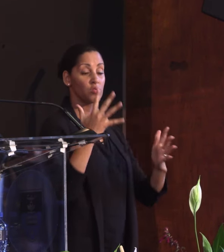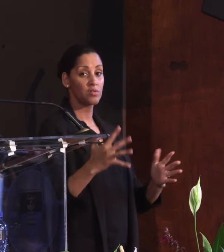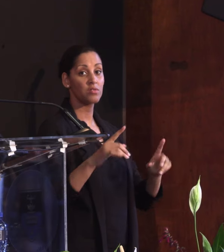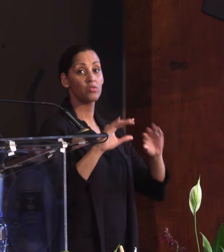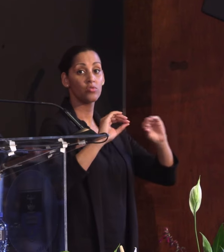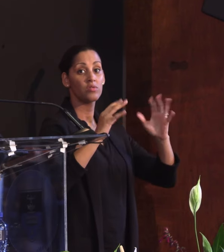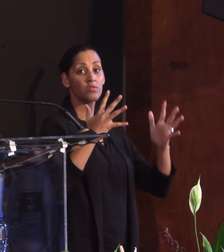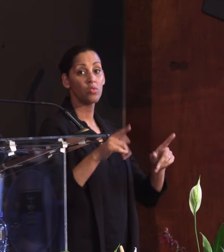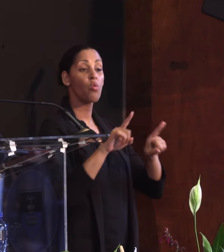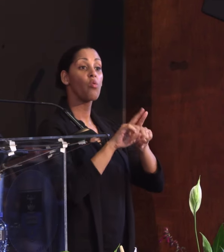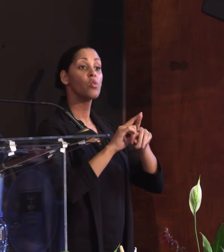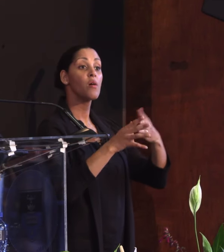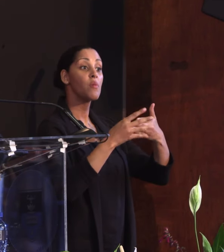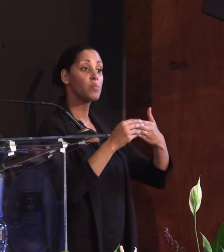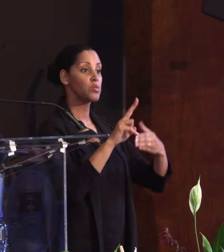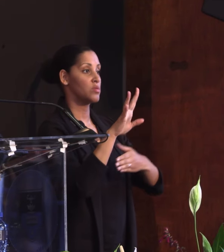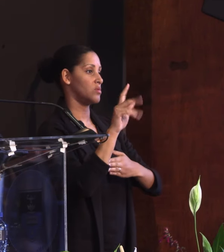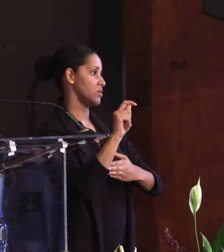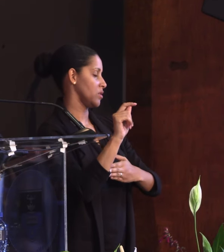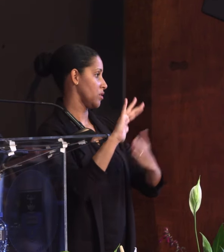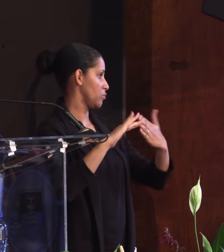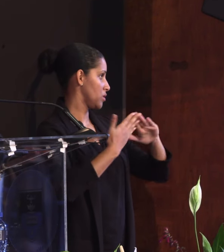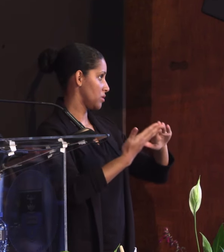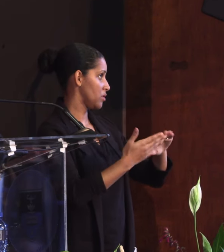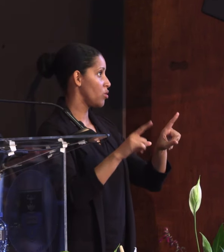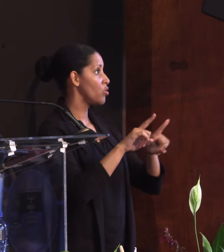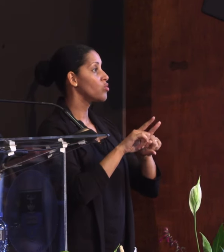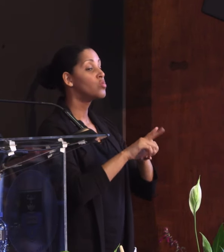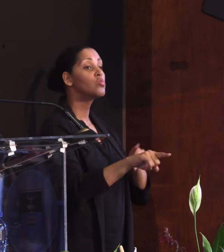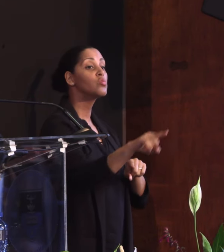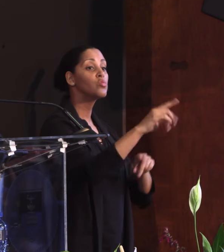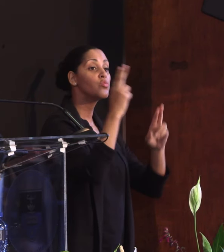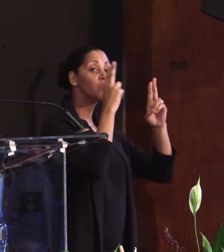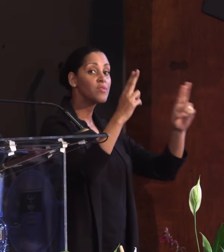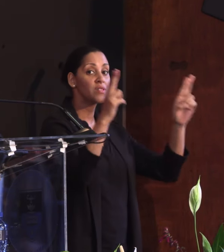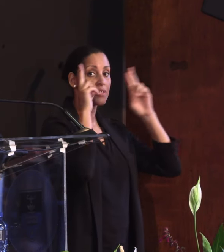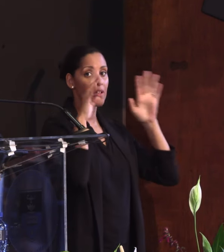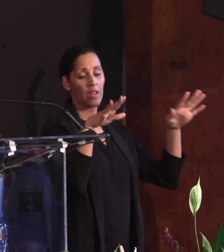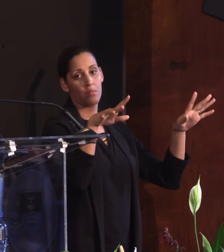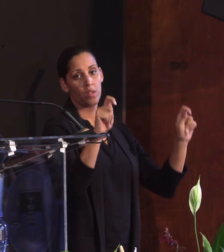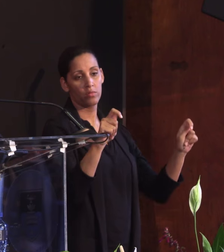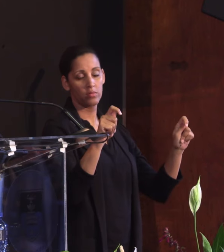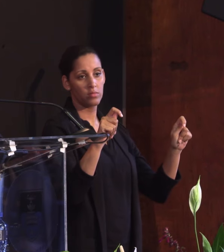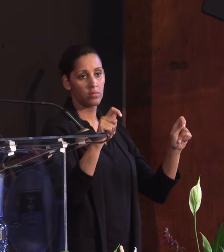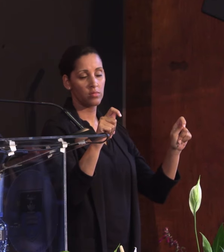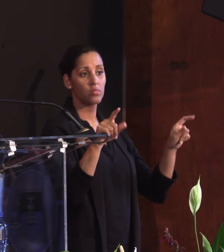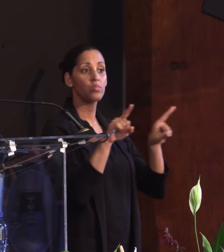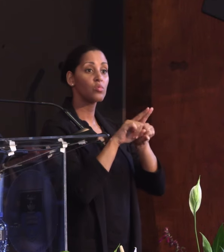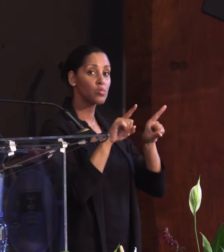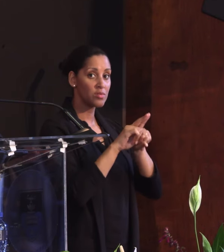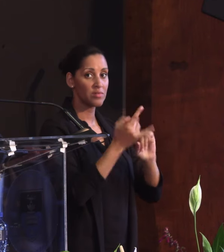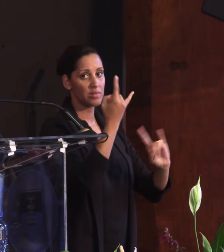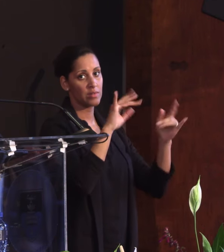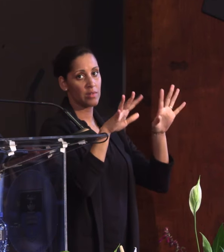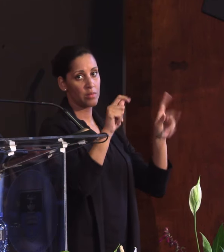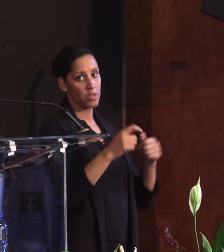UCT community, to find your way around the University of Cape Town, as well as the city of